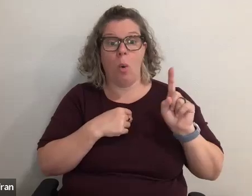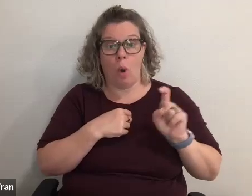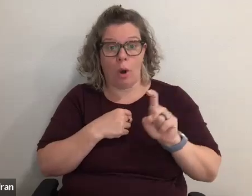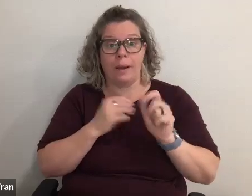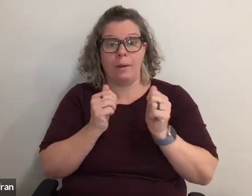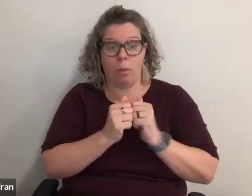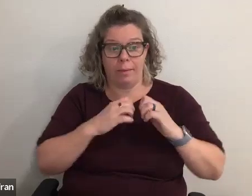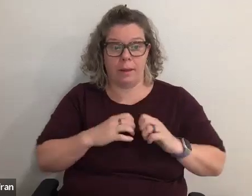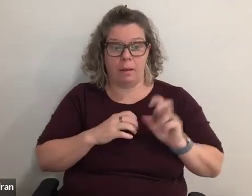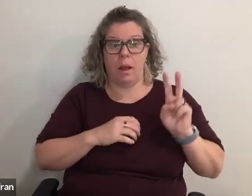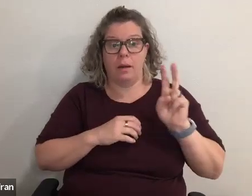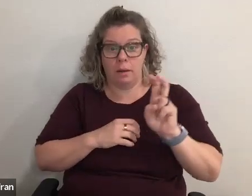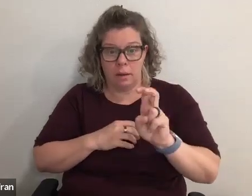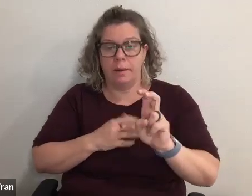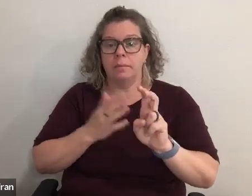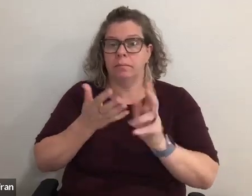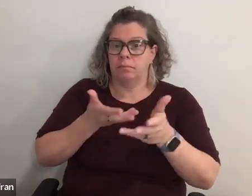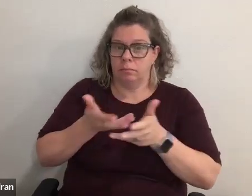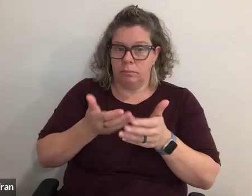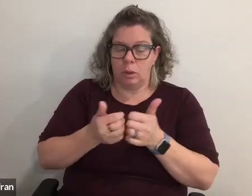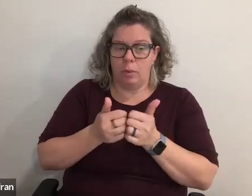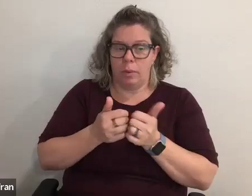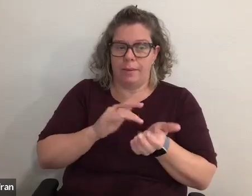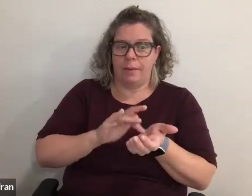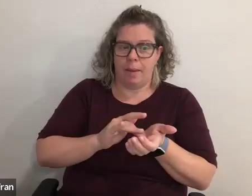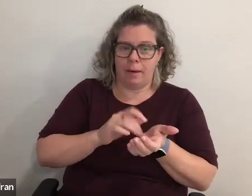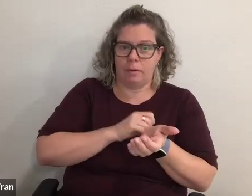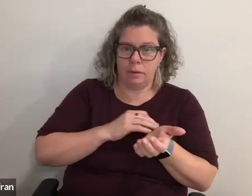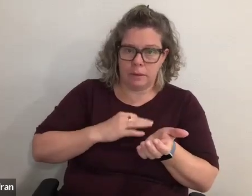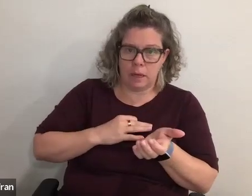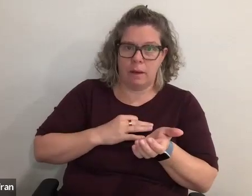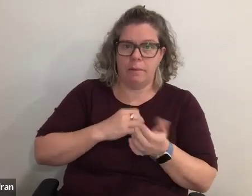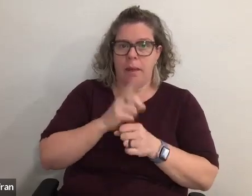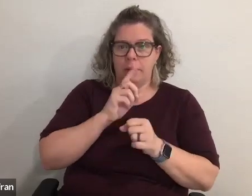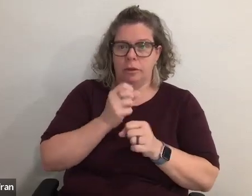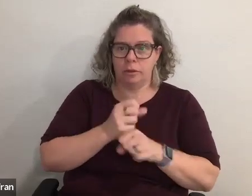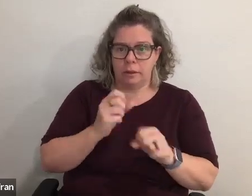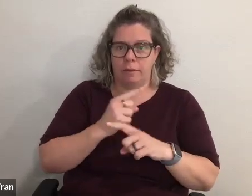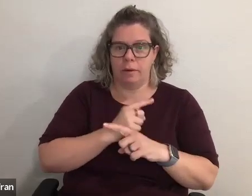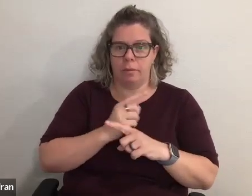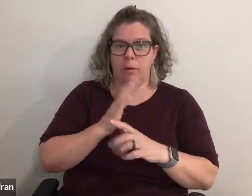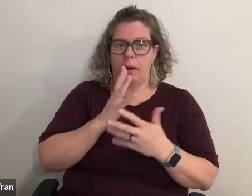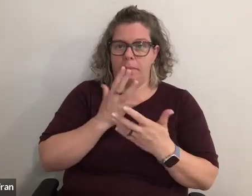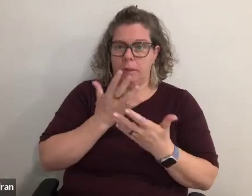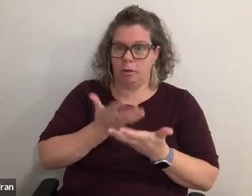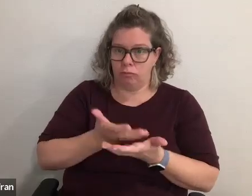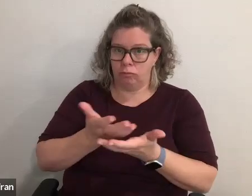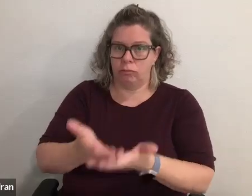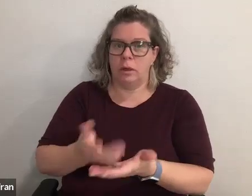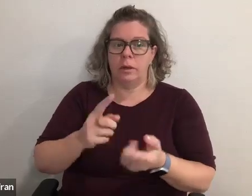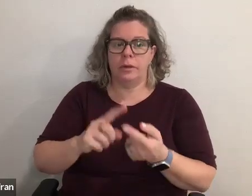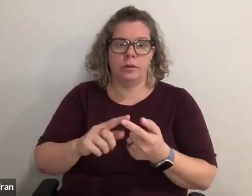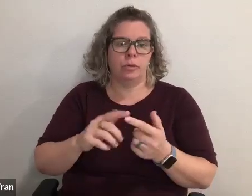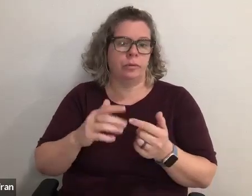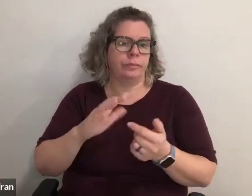the person that needs the help is getting safely and properly turned over to the care at the facility